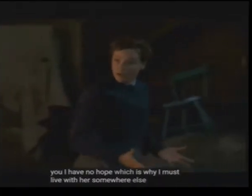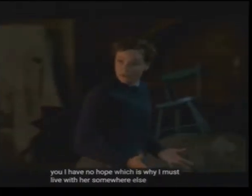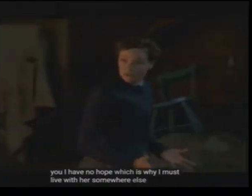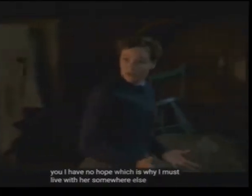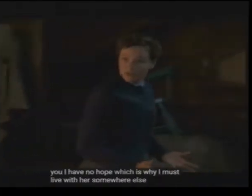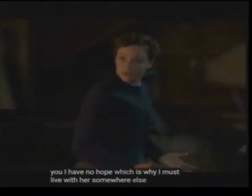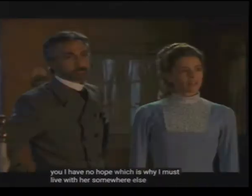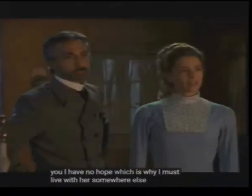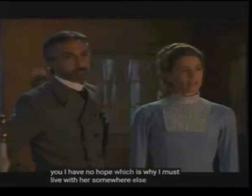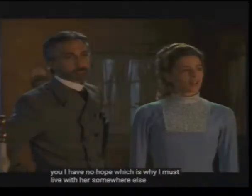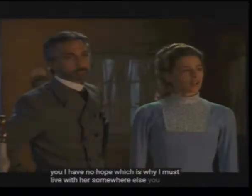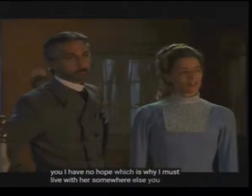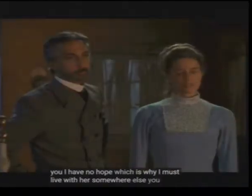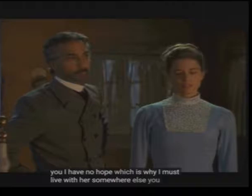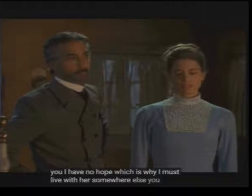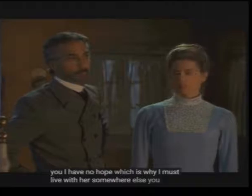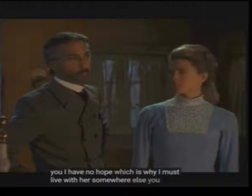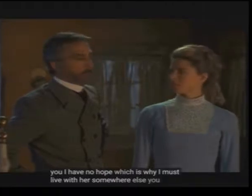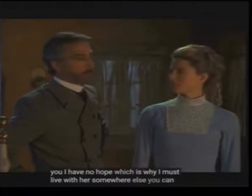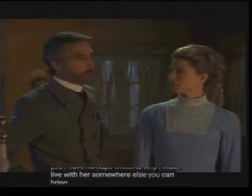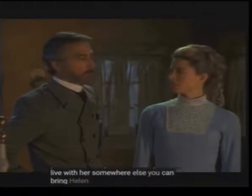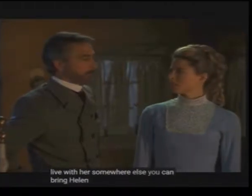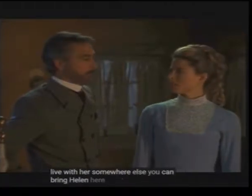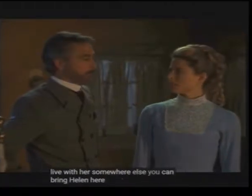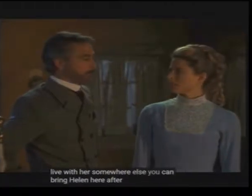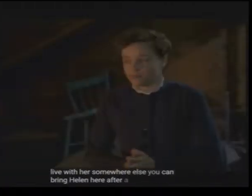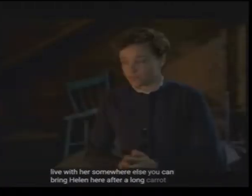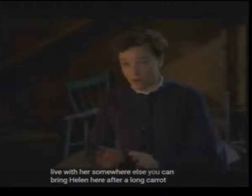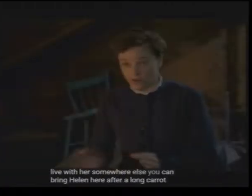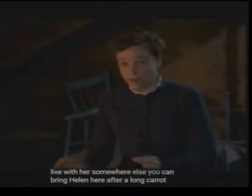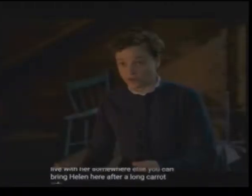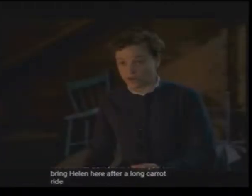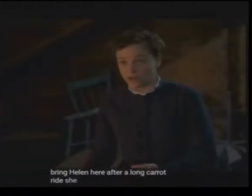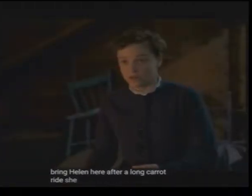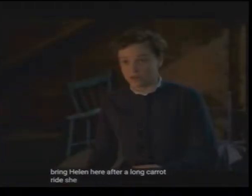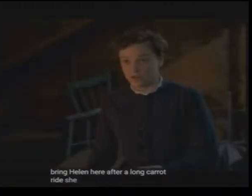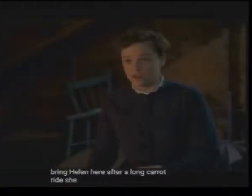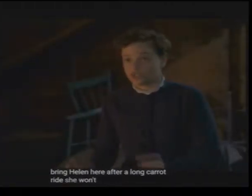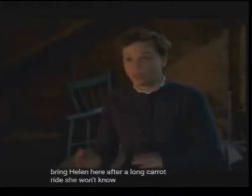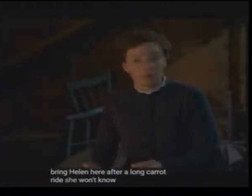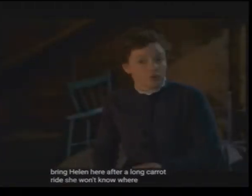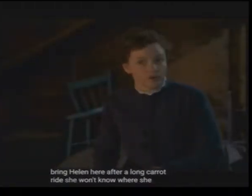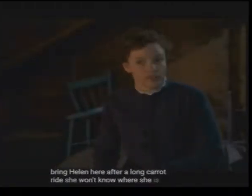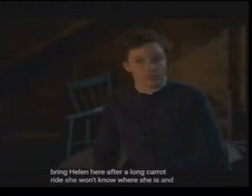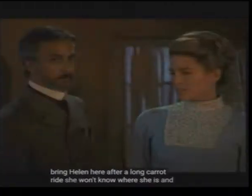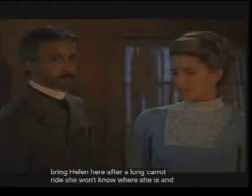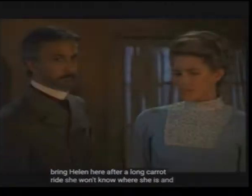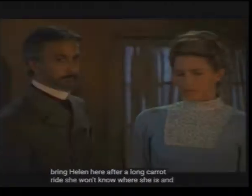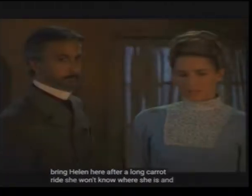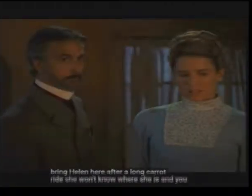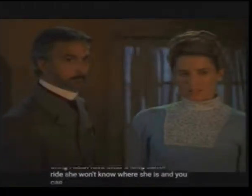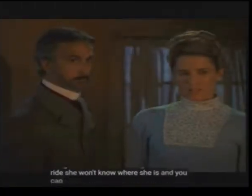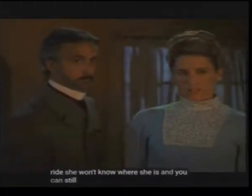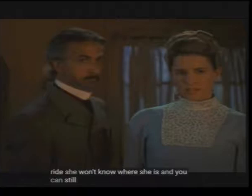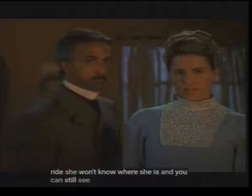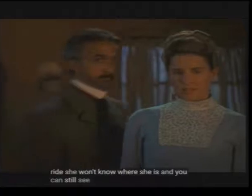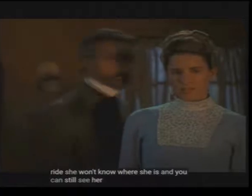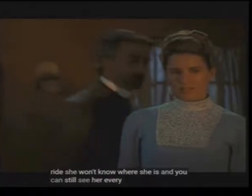else. You can bring Helen here after a long carriage ride. She won't know where she is. And you can still see her